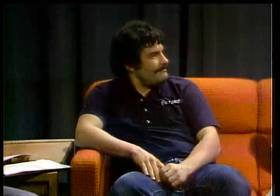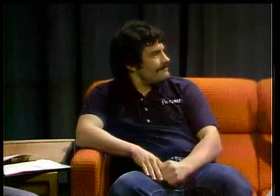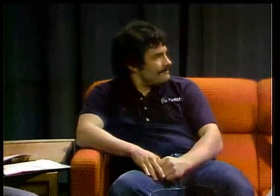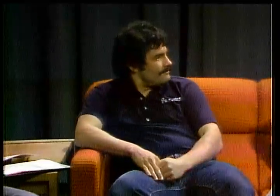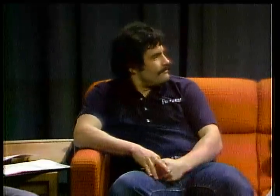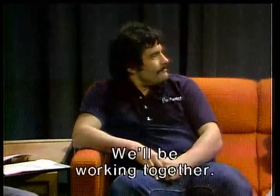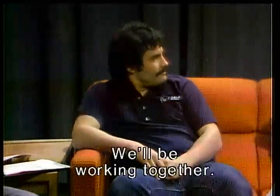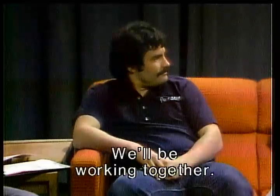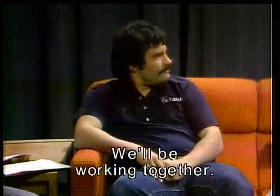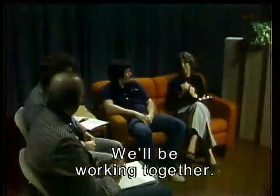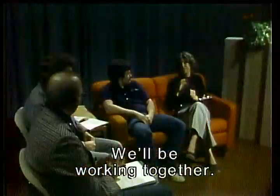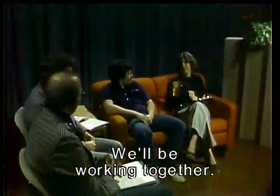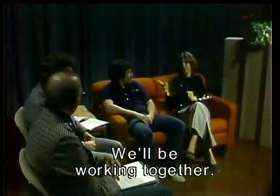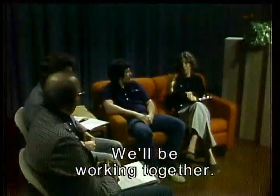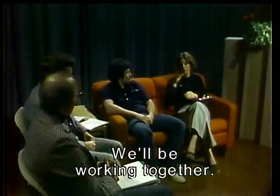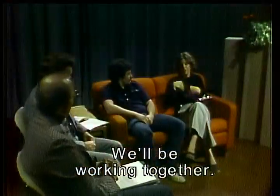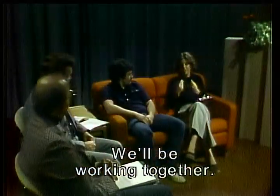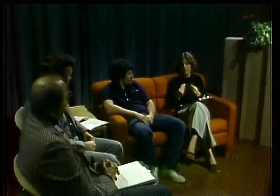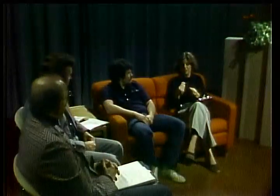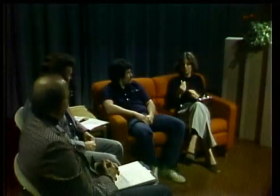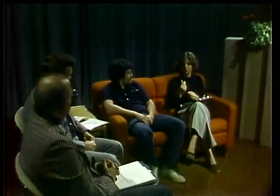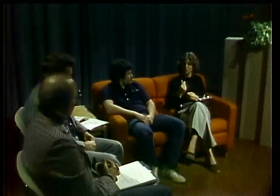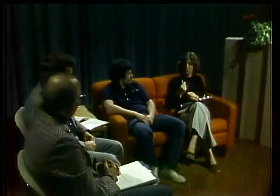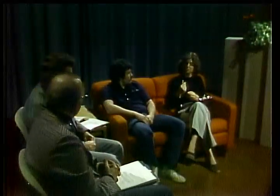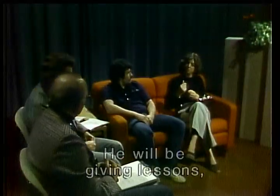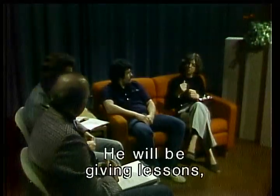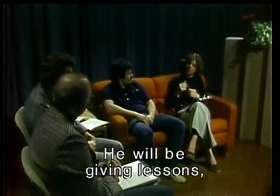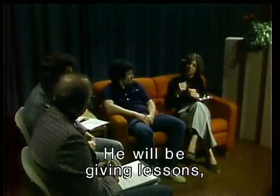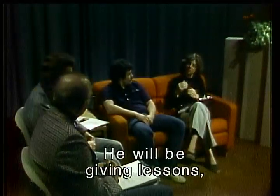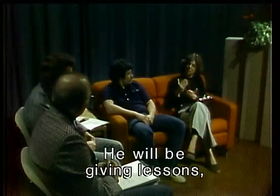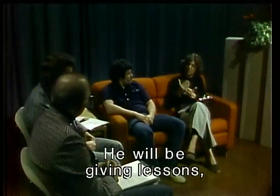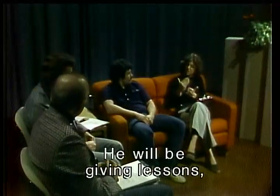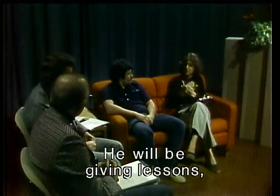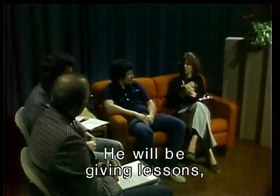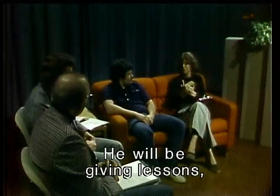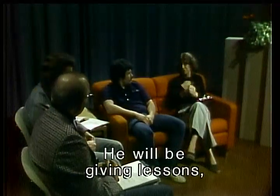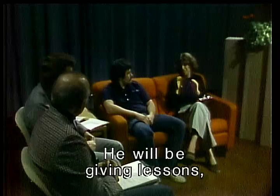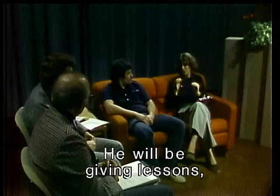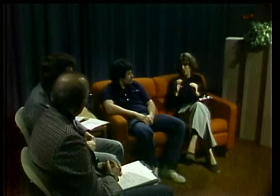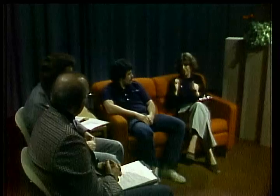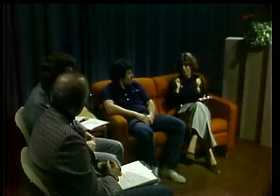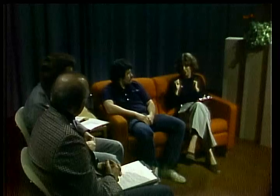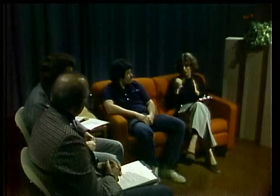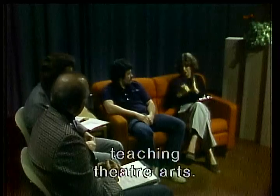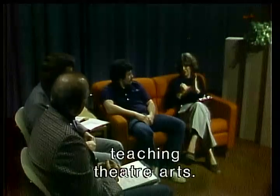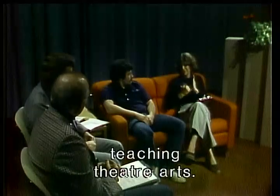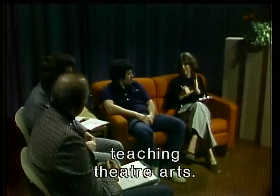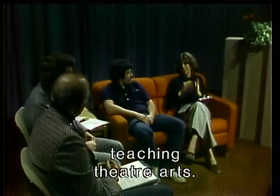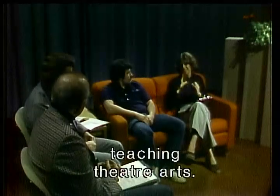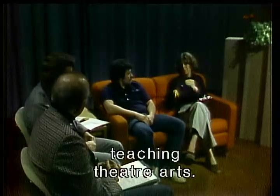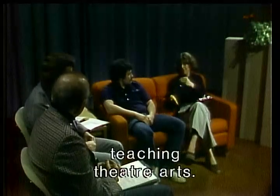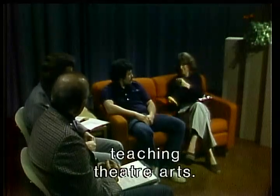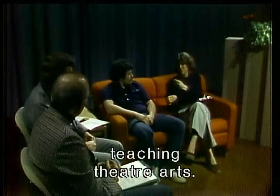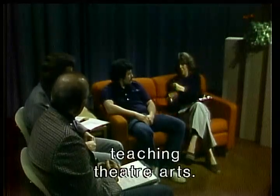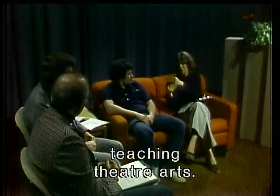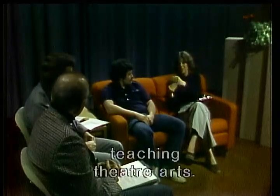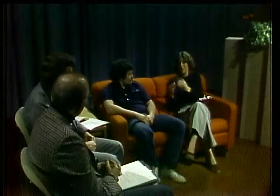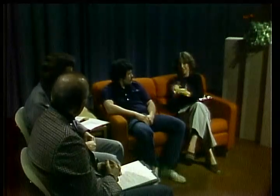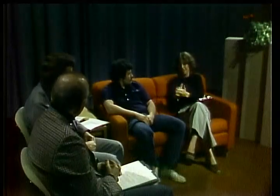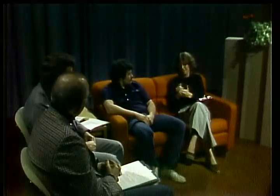Be working together, and he will be giving lesson teaching theater arts, and I'll be supplementing that in a